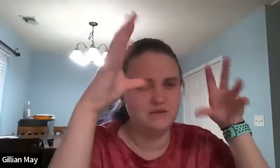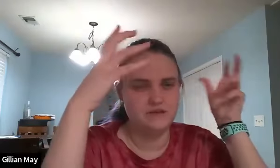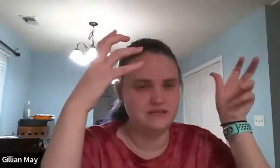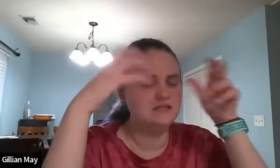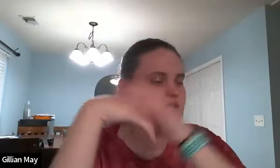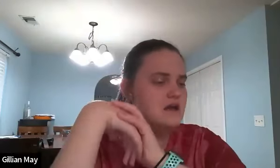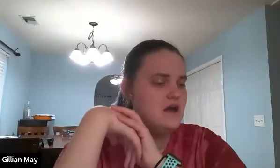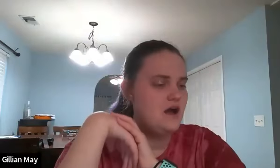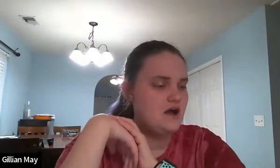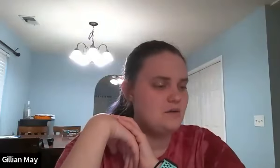we didn't.